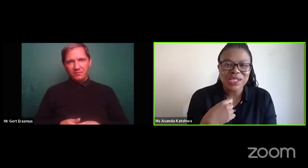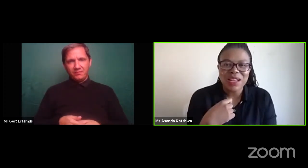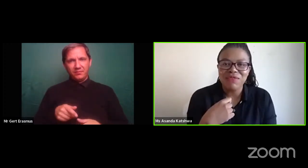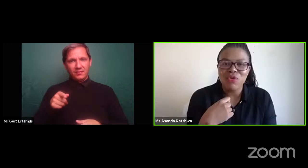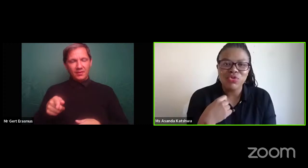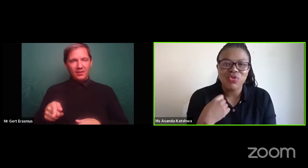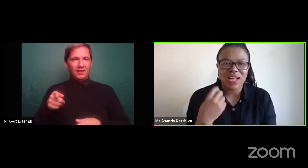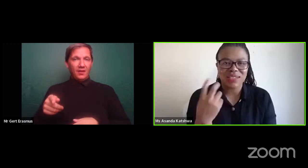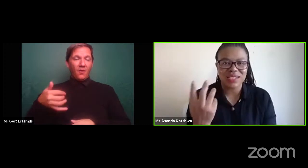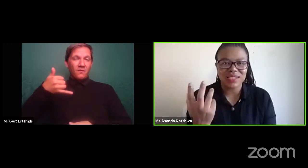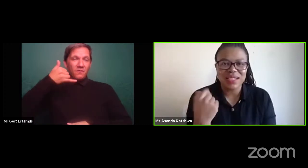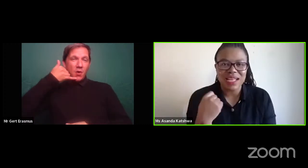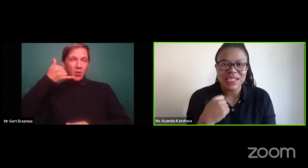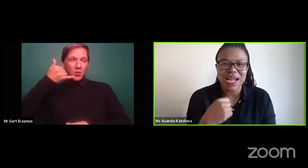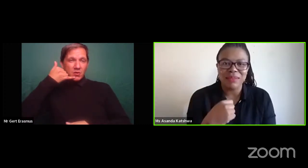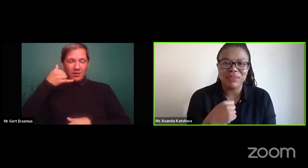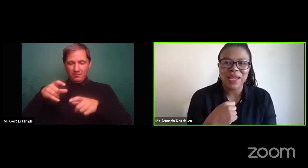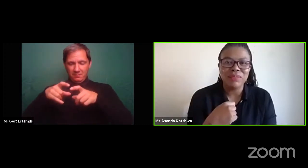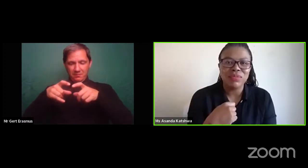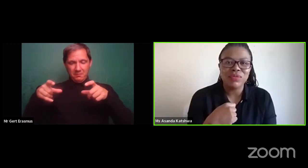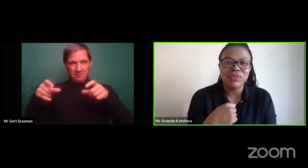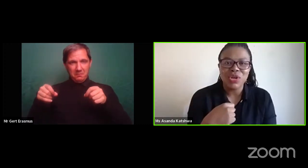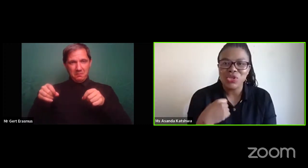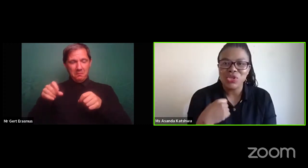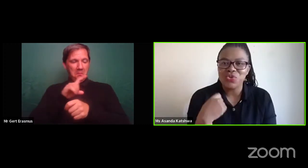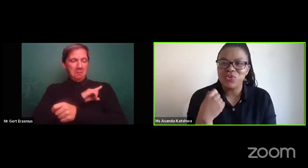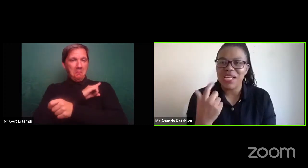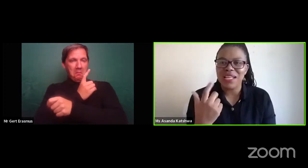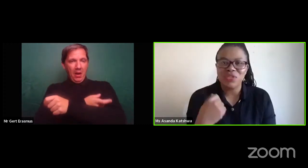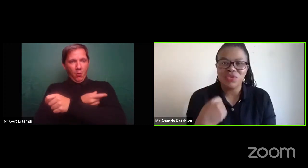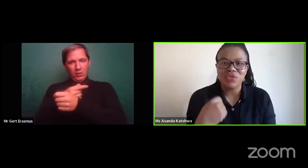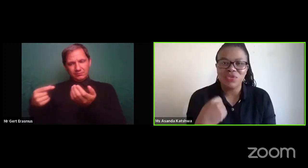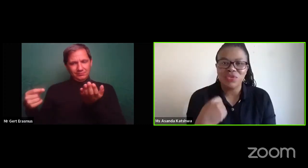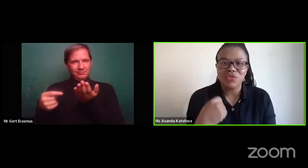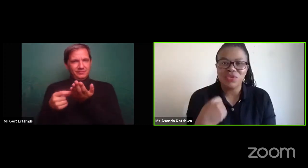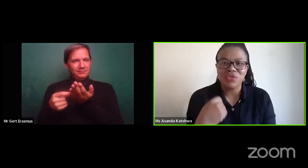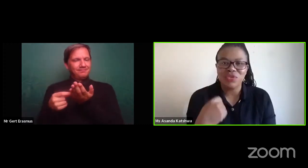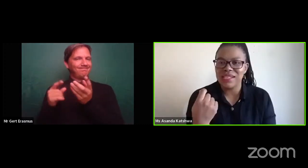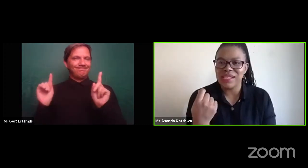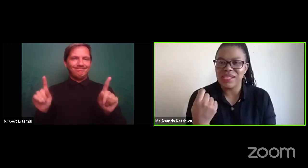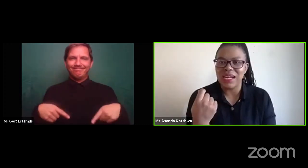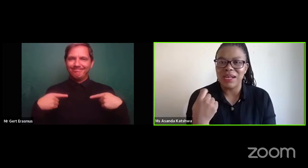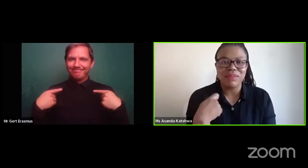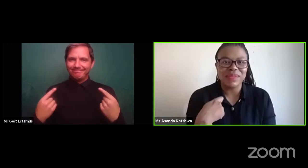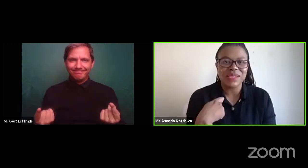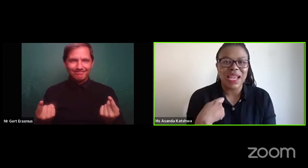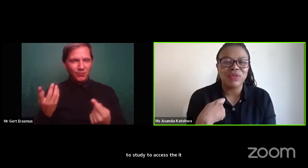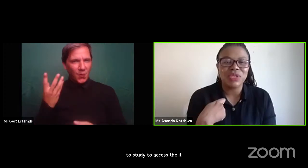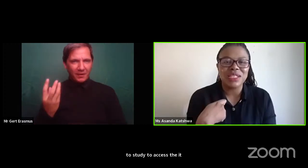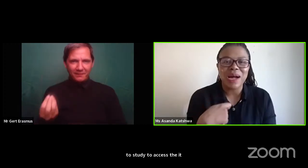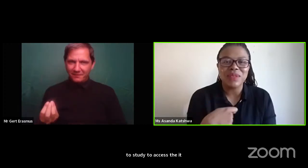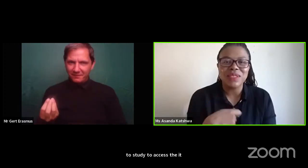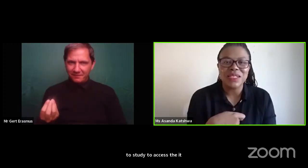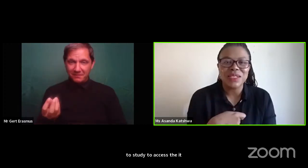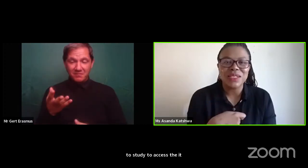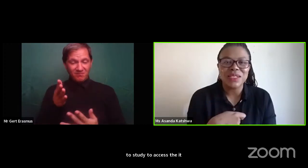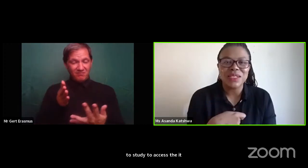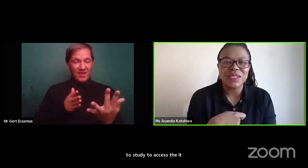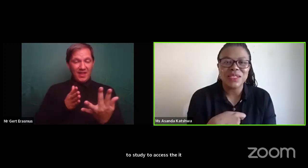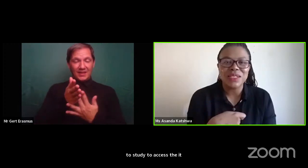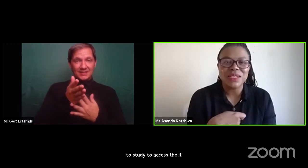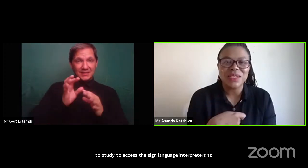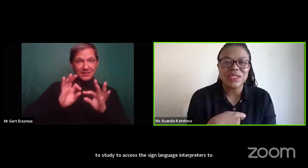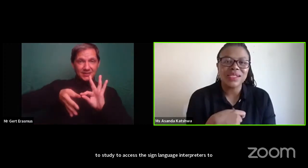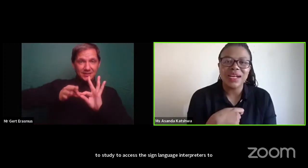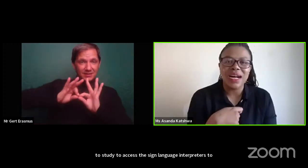to charge their phone, to access their timetable, to study, to access the sign language interpreters,